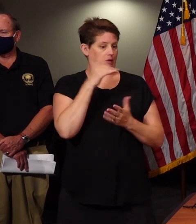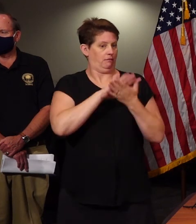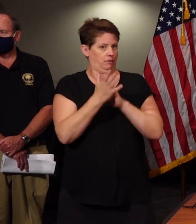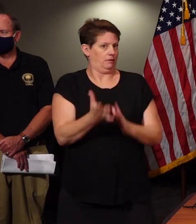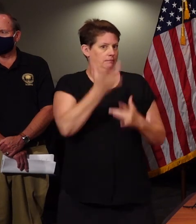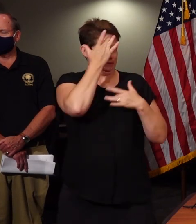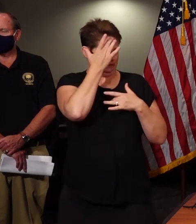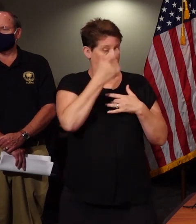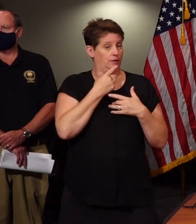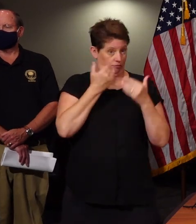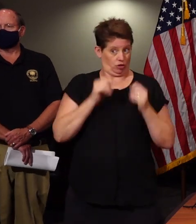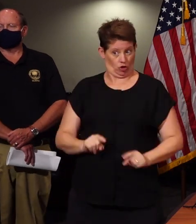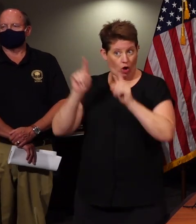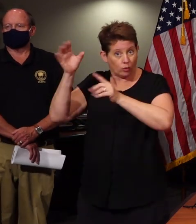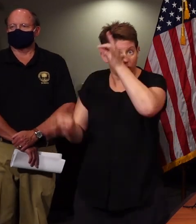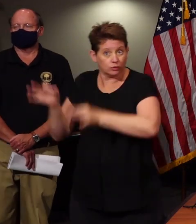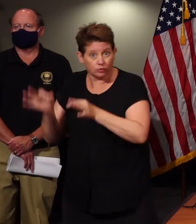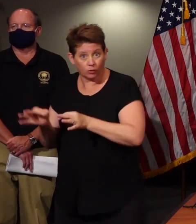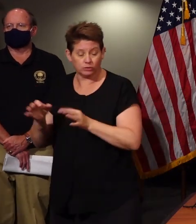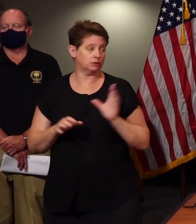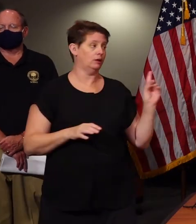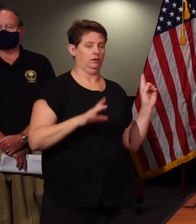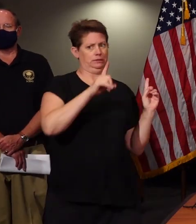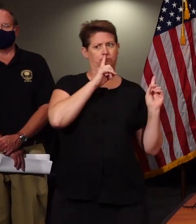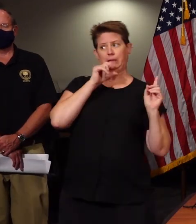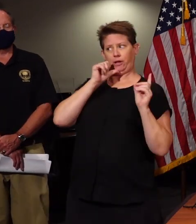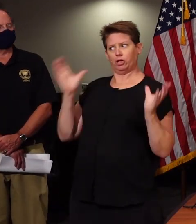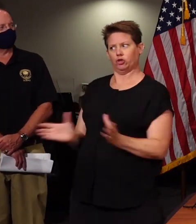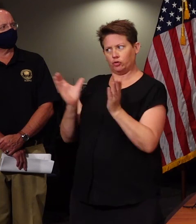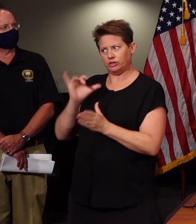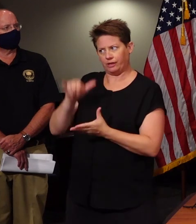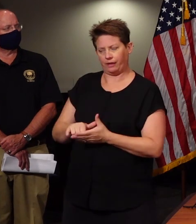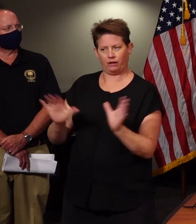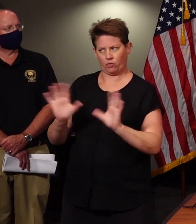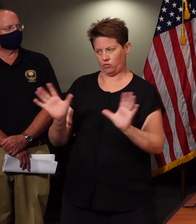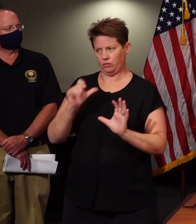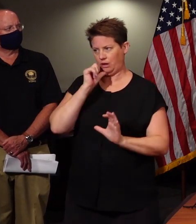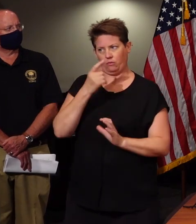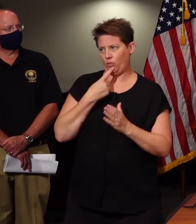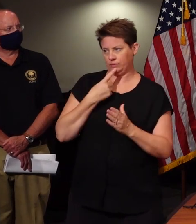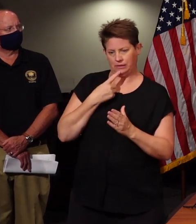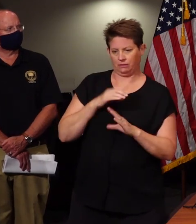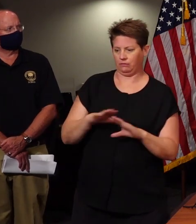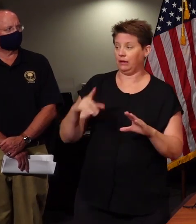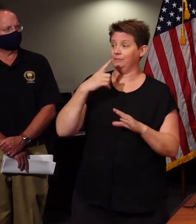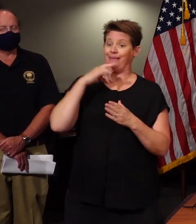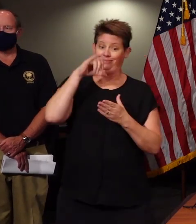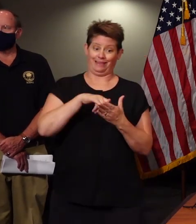bringing that up with local. I'm not encouraging people to do that. I'm just saying that is a remedy at